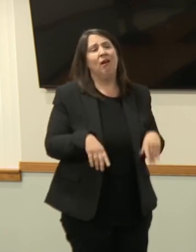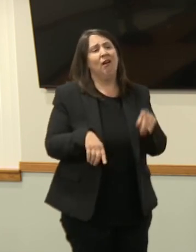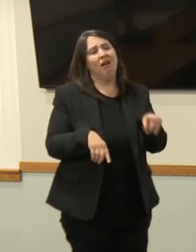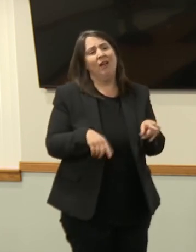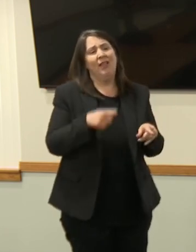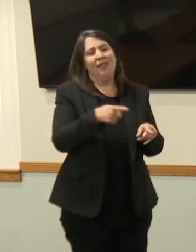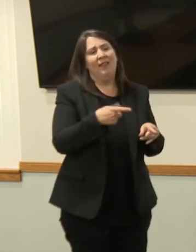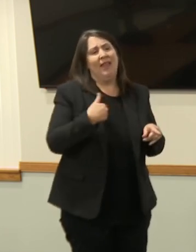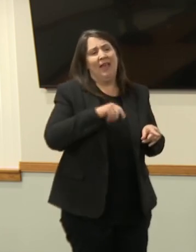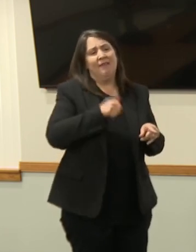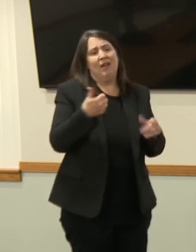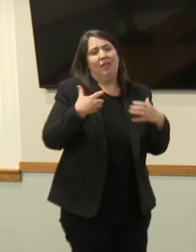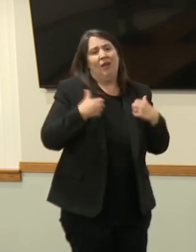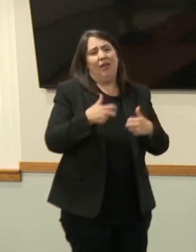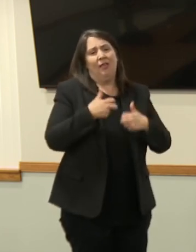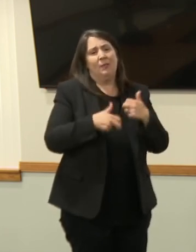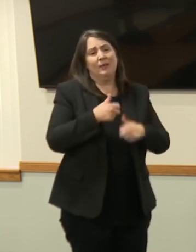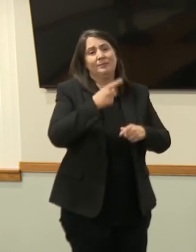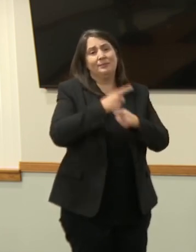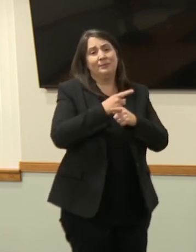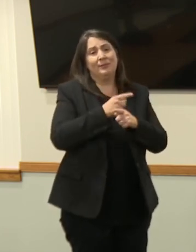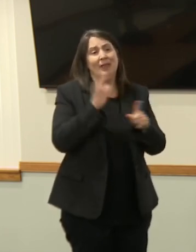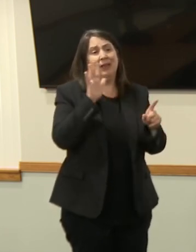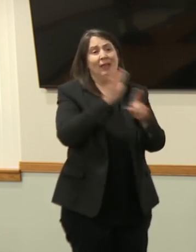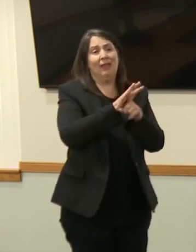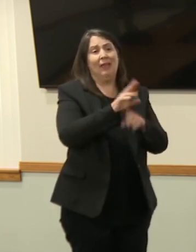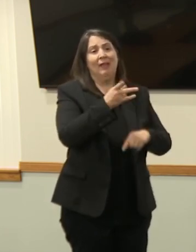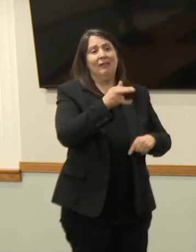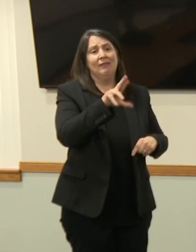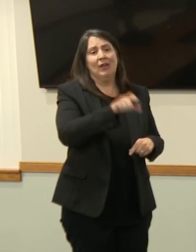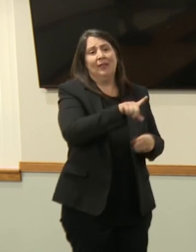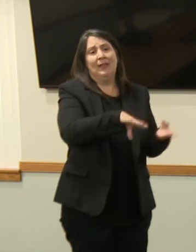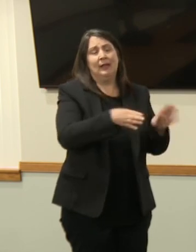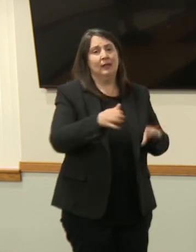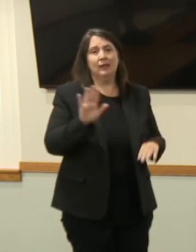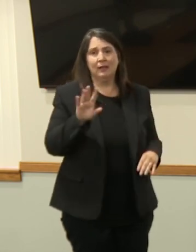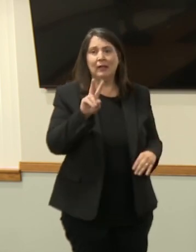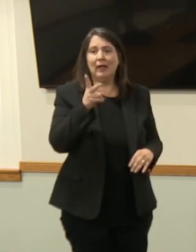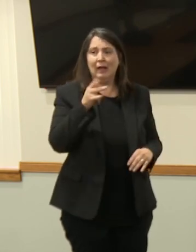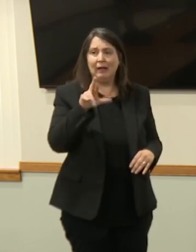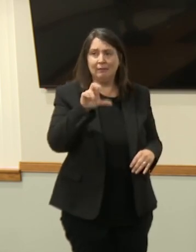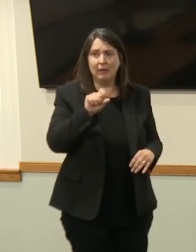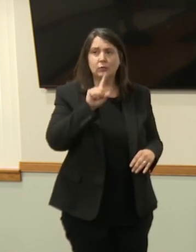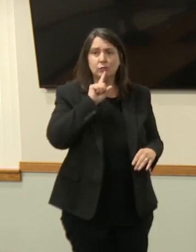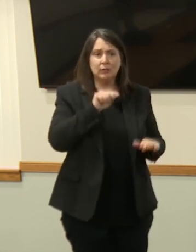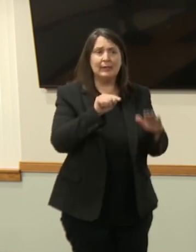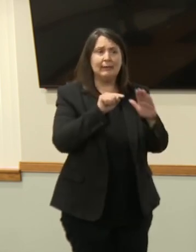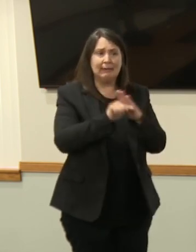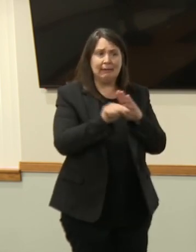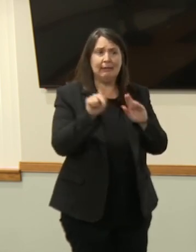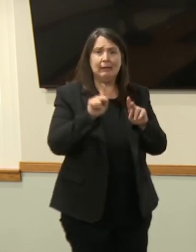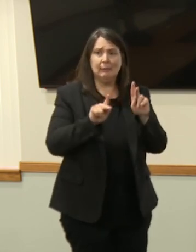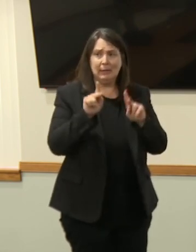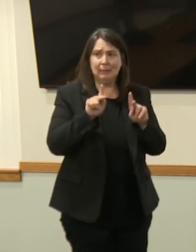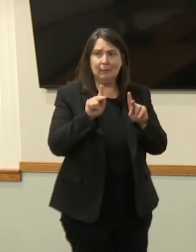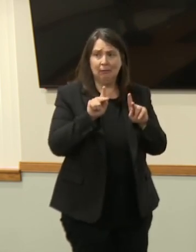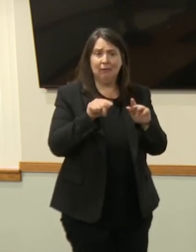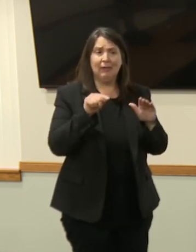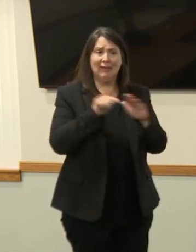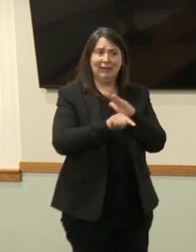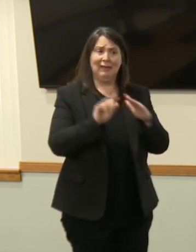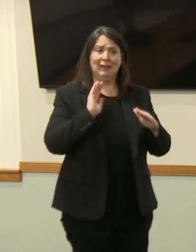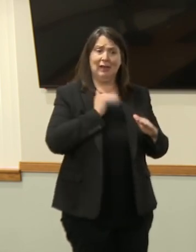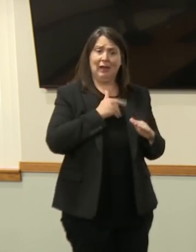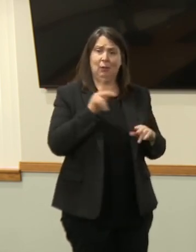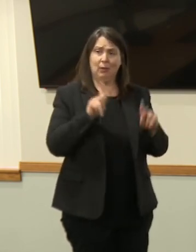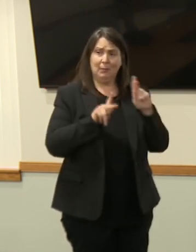comorbidity, loses our focus on the fact that this virus is taking the lives of our residents. And we really need to be very